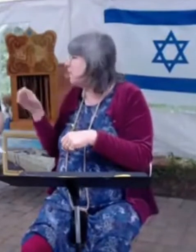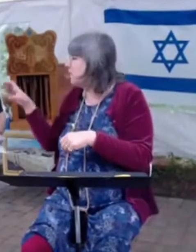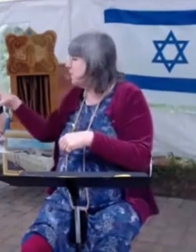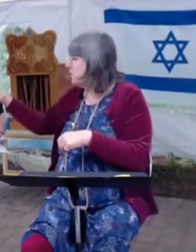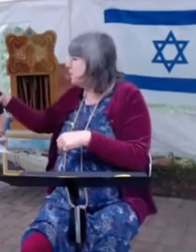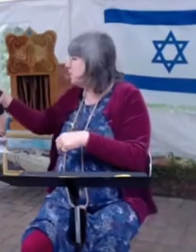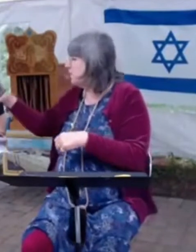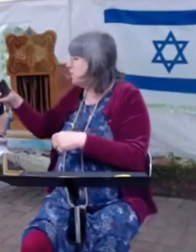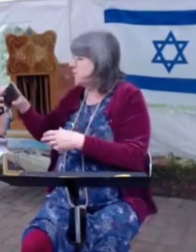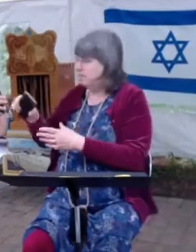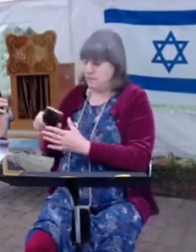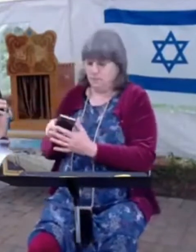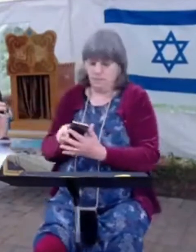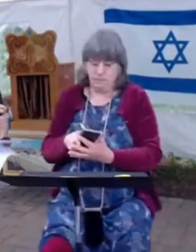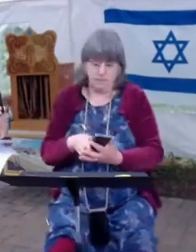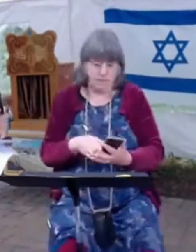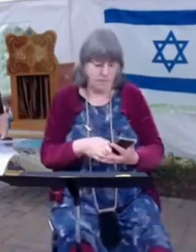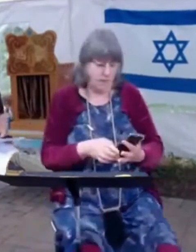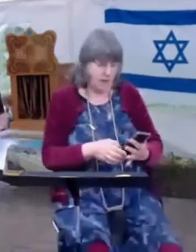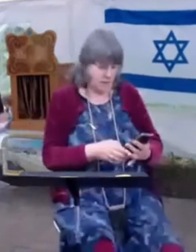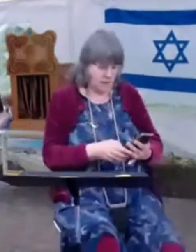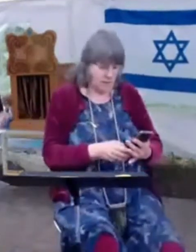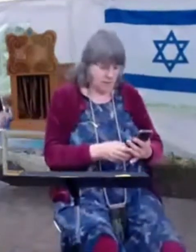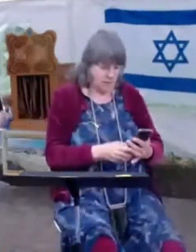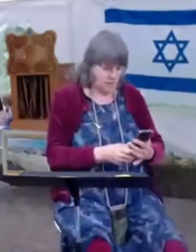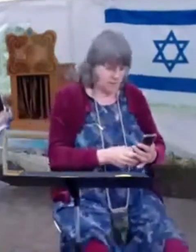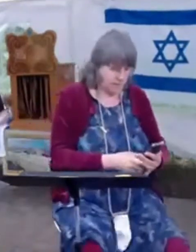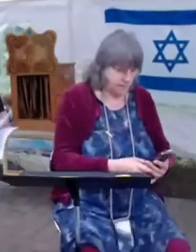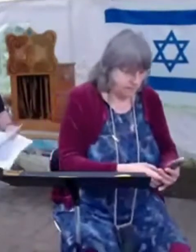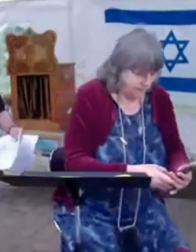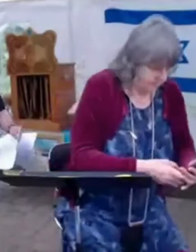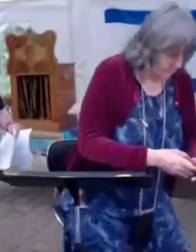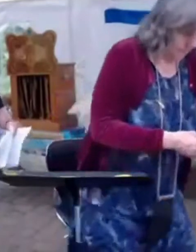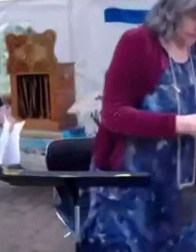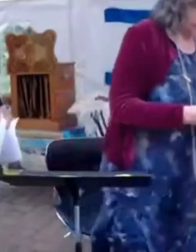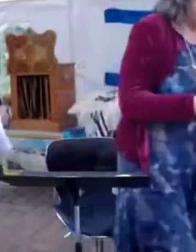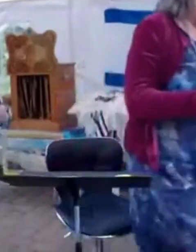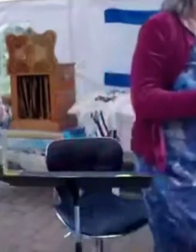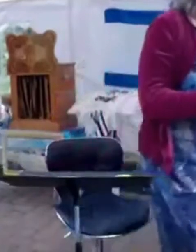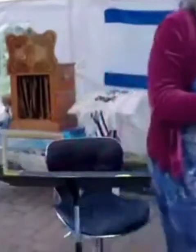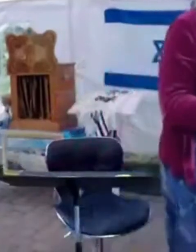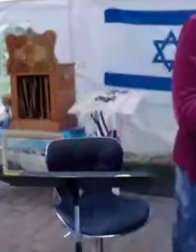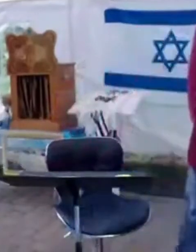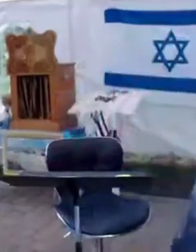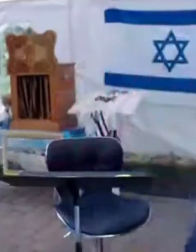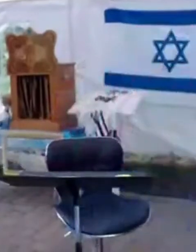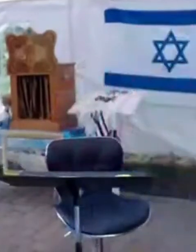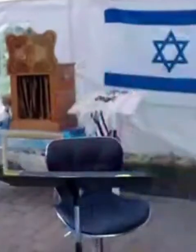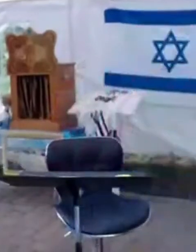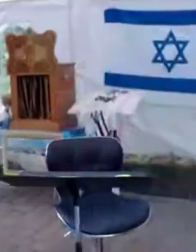Can you take it? It's Pastor Adrian. He's been calling me.